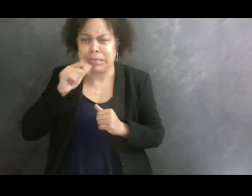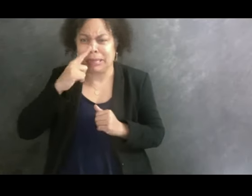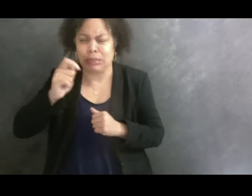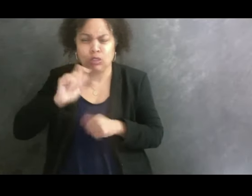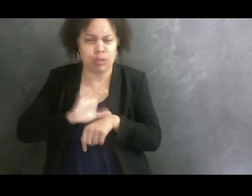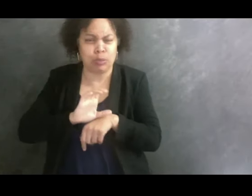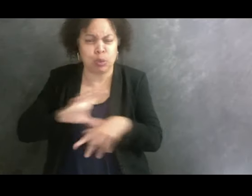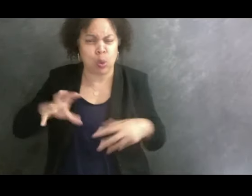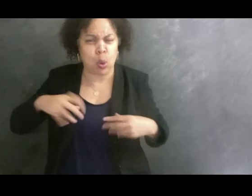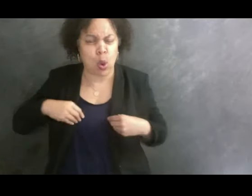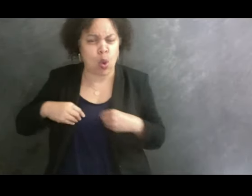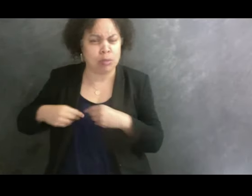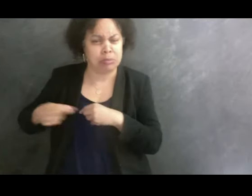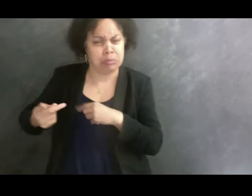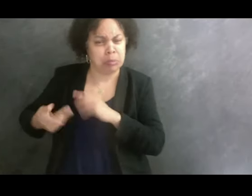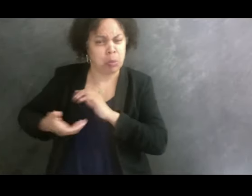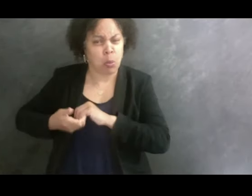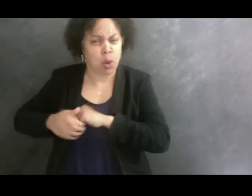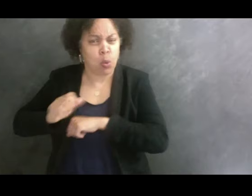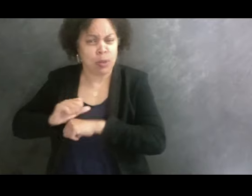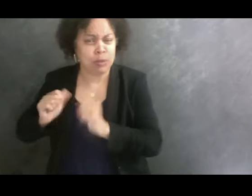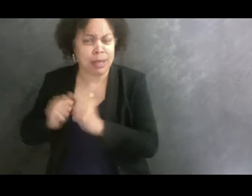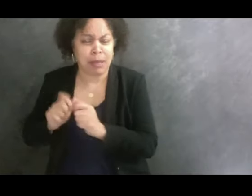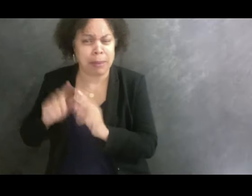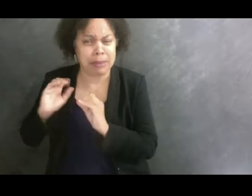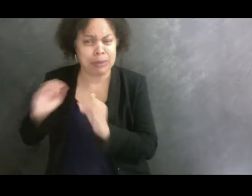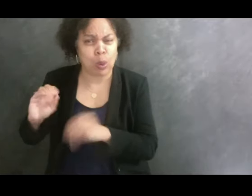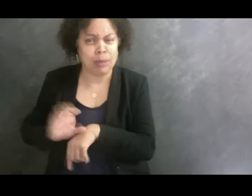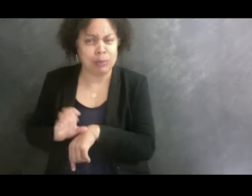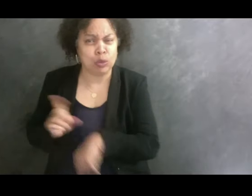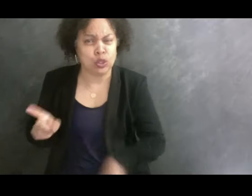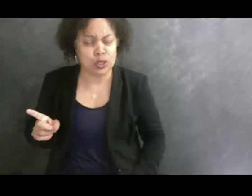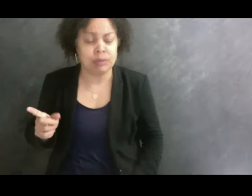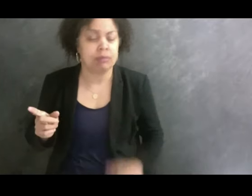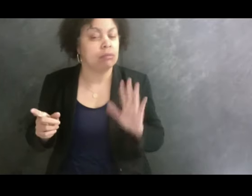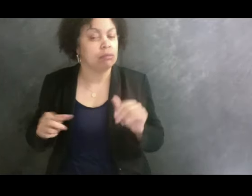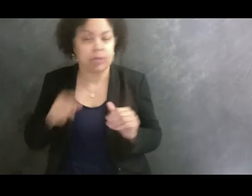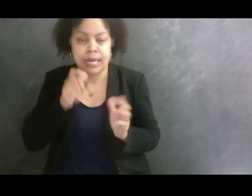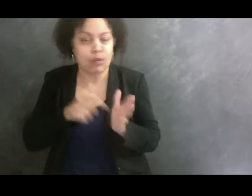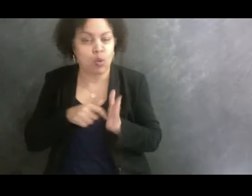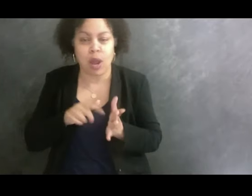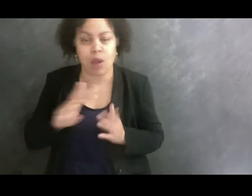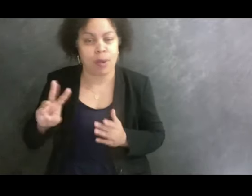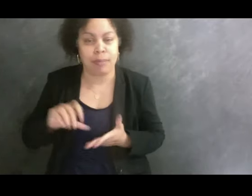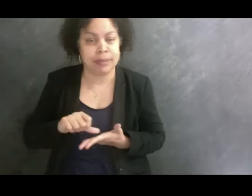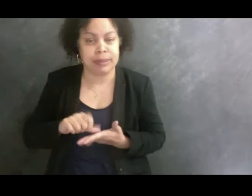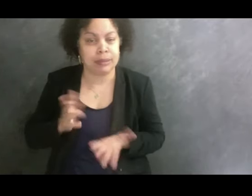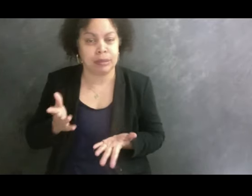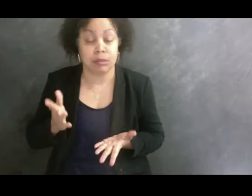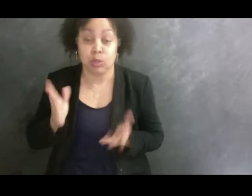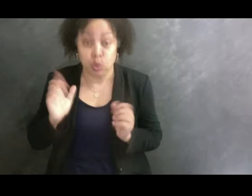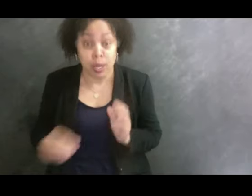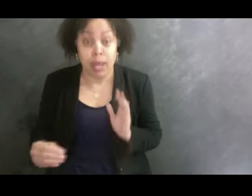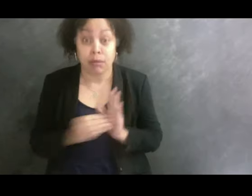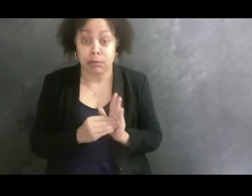not required to have a website. This is just an additional piece of information that you are optionally invited to submit to us. Really,